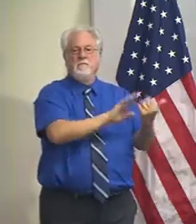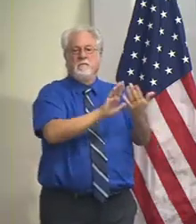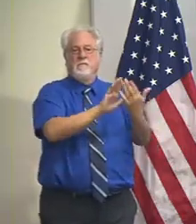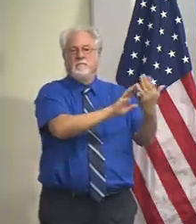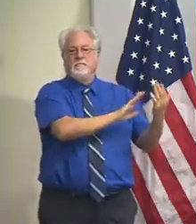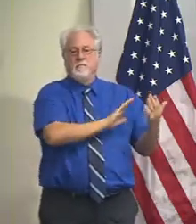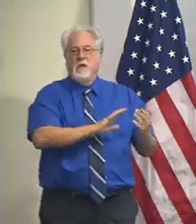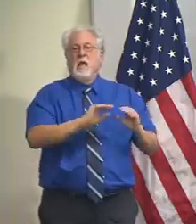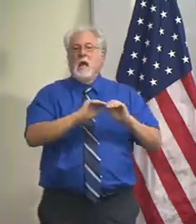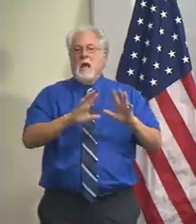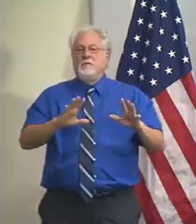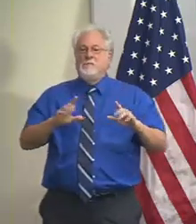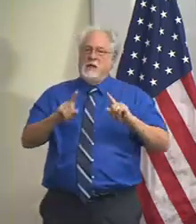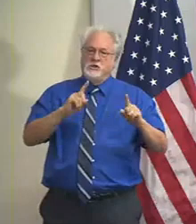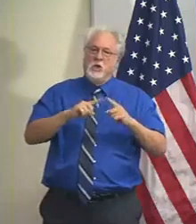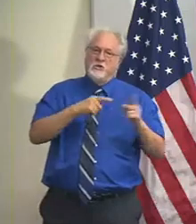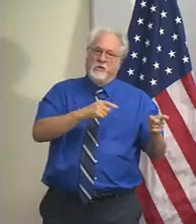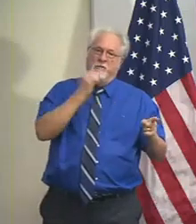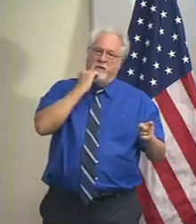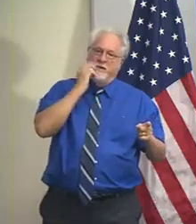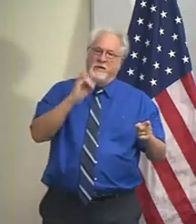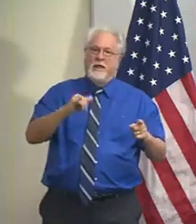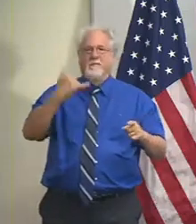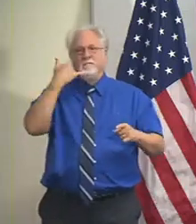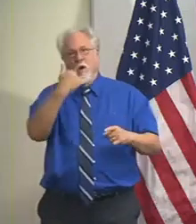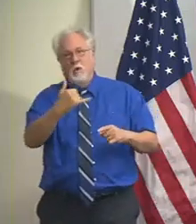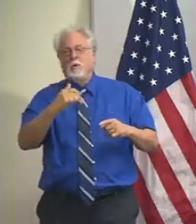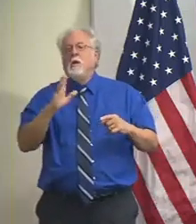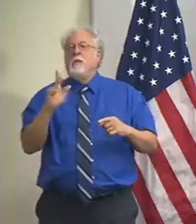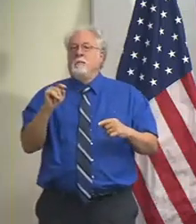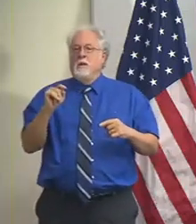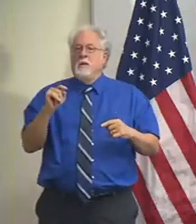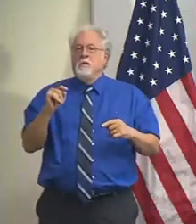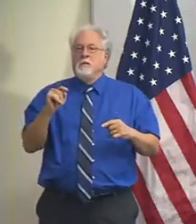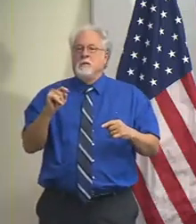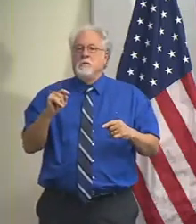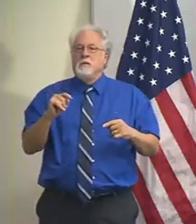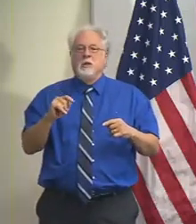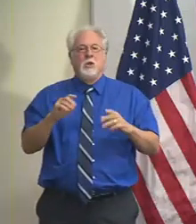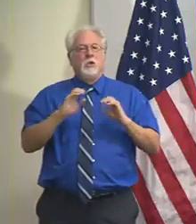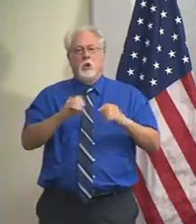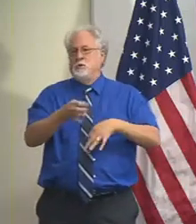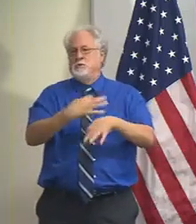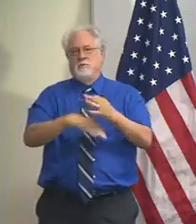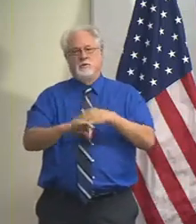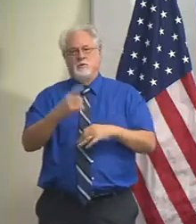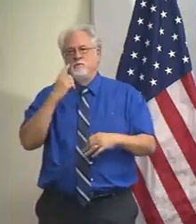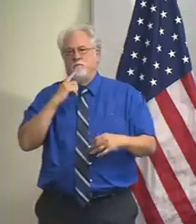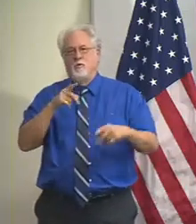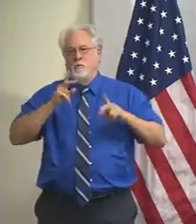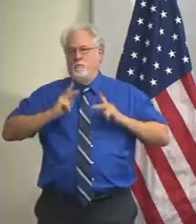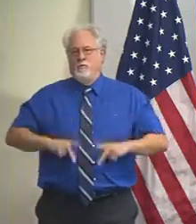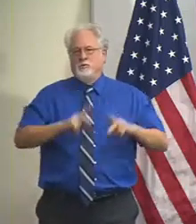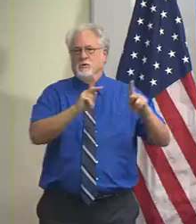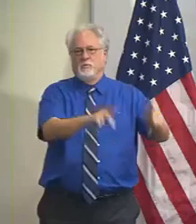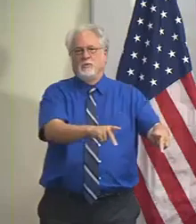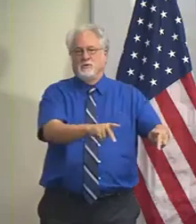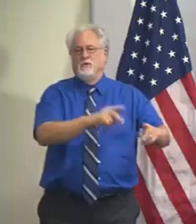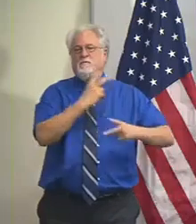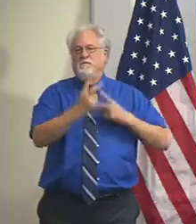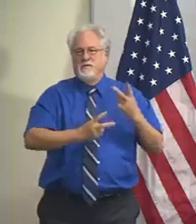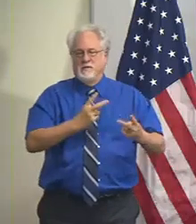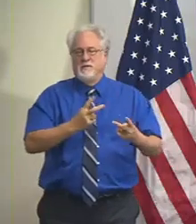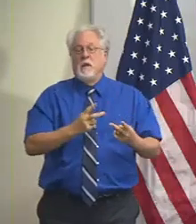face. Obviously, I talk to them every day by telephone, but there's just no substitute for a personal